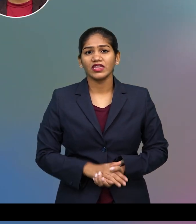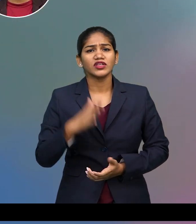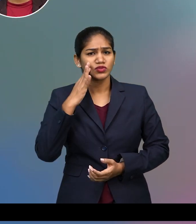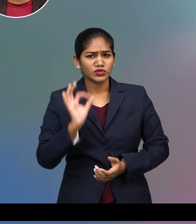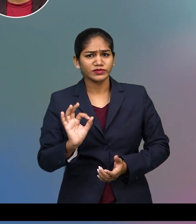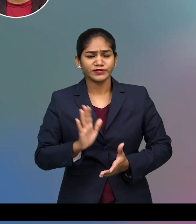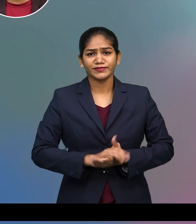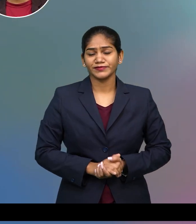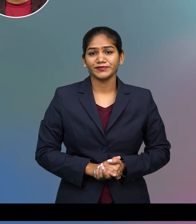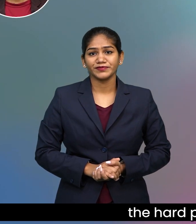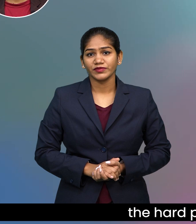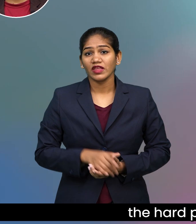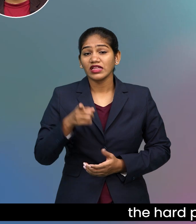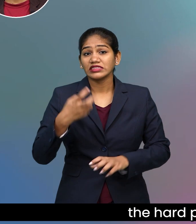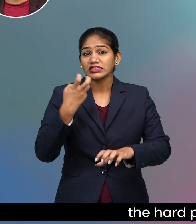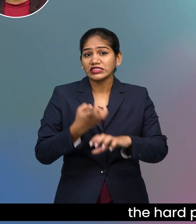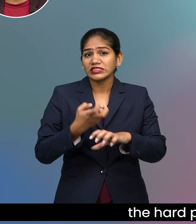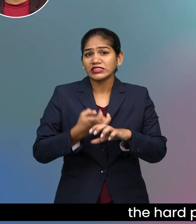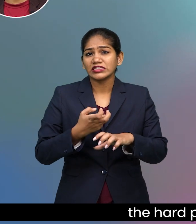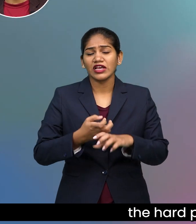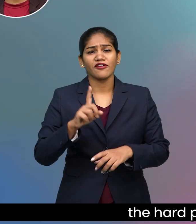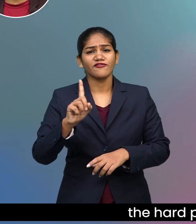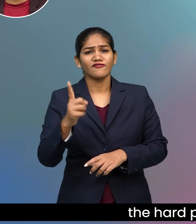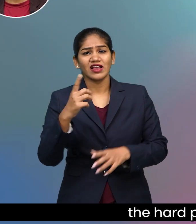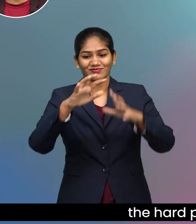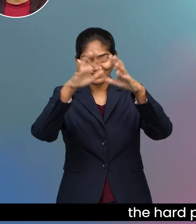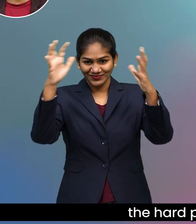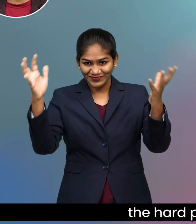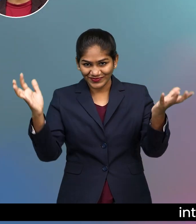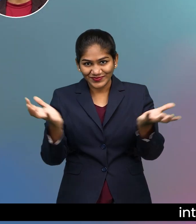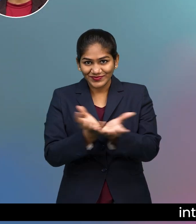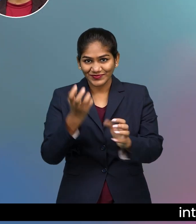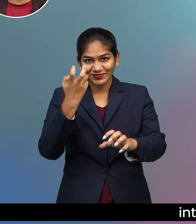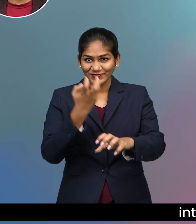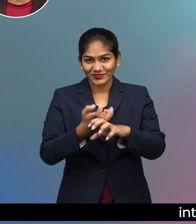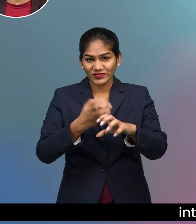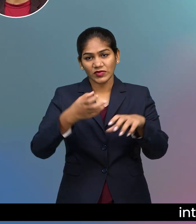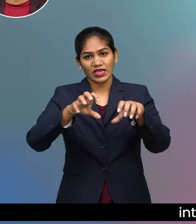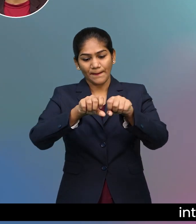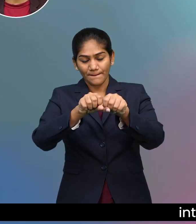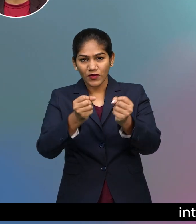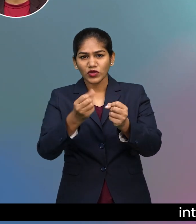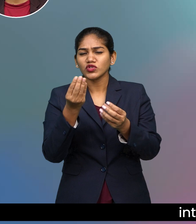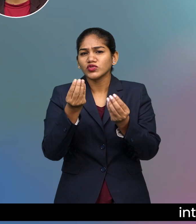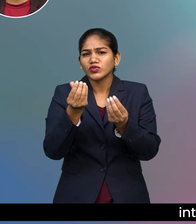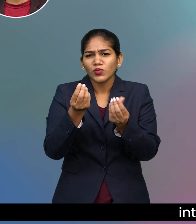Actually, the hard primary rocks are broken into smaller